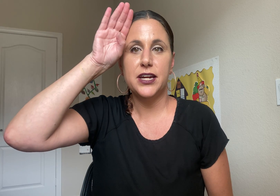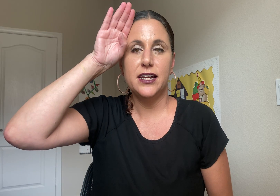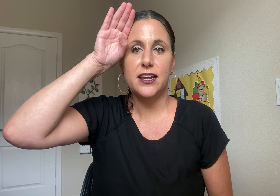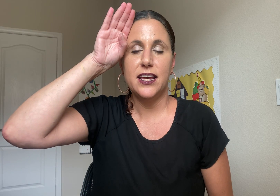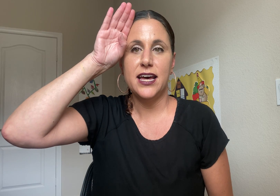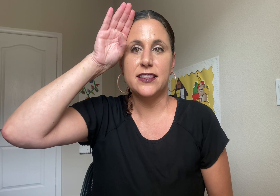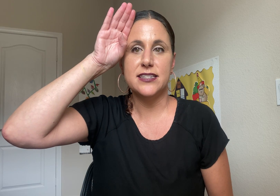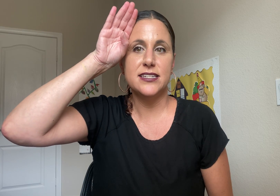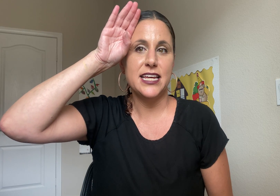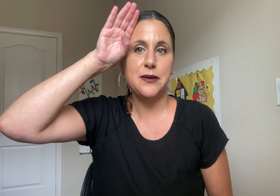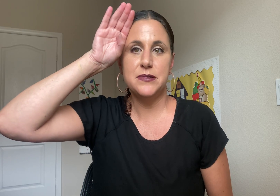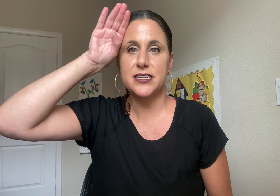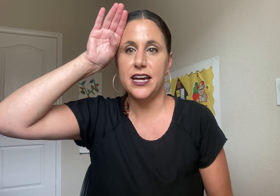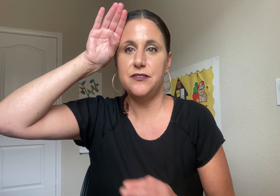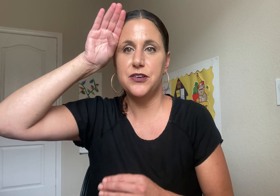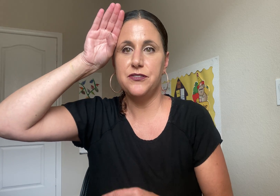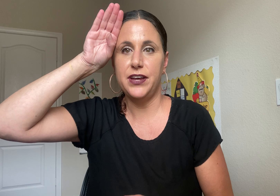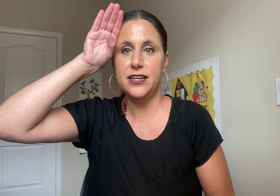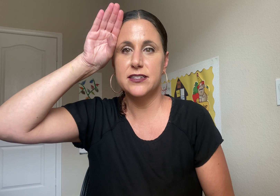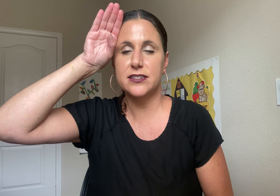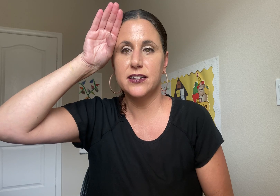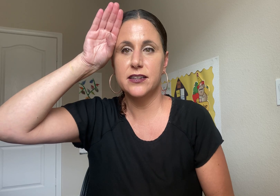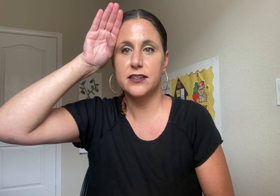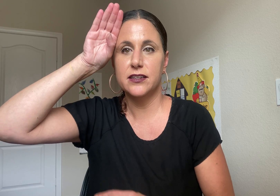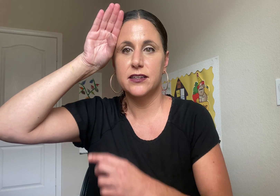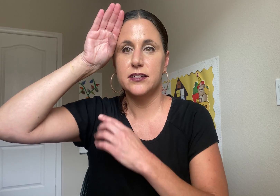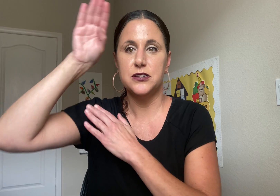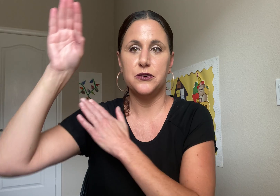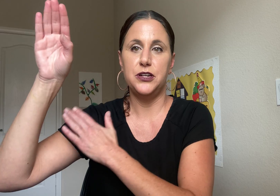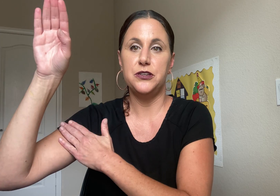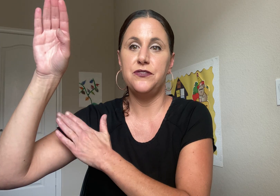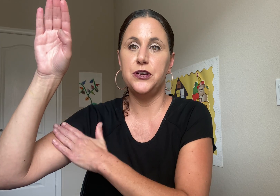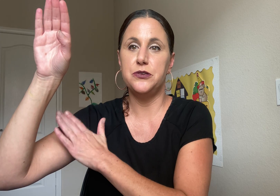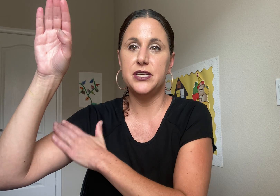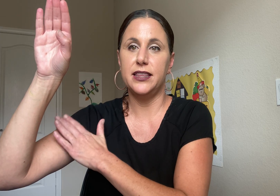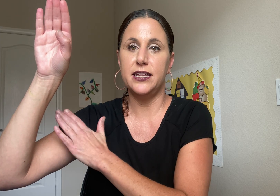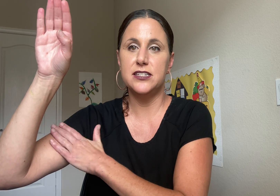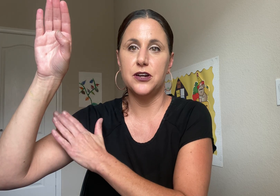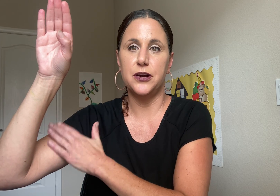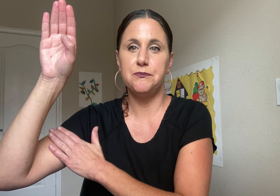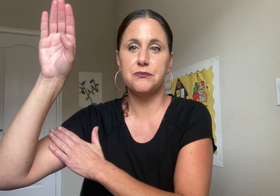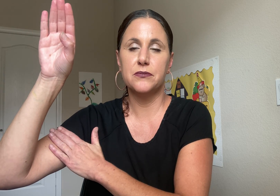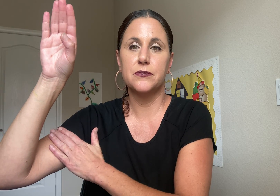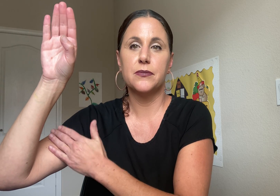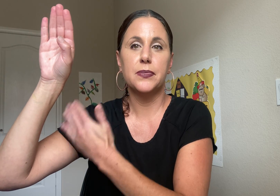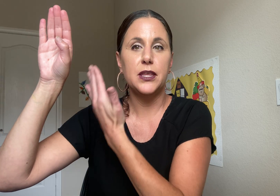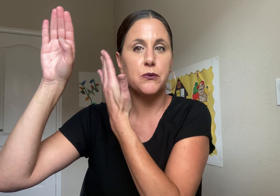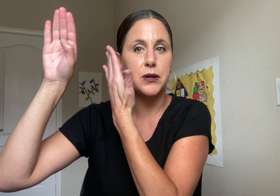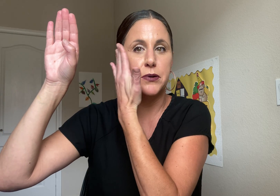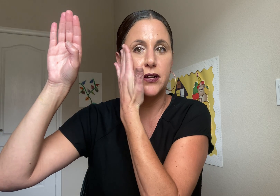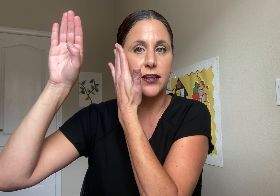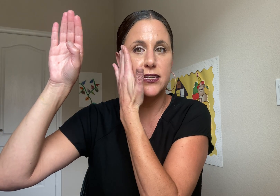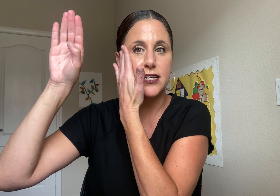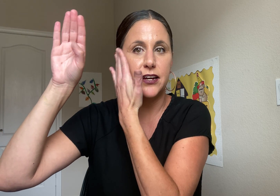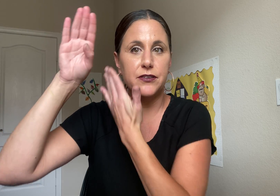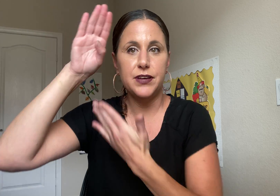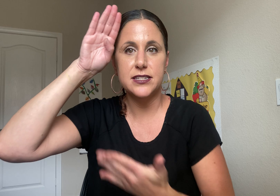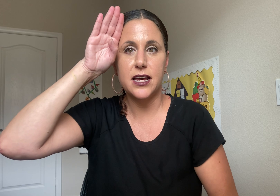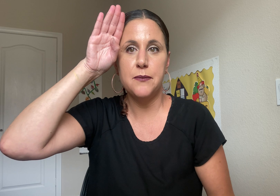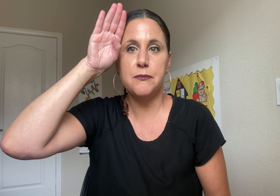it at the same side of your face. So if you're using this arm, you want to put it on this side of your face, up by